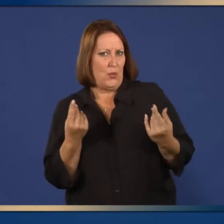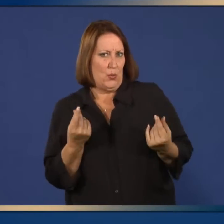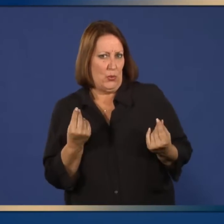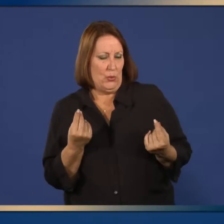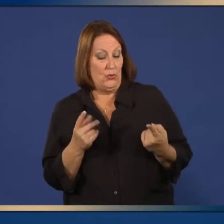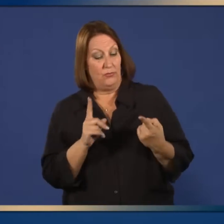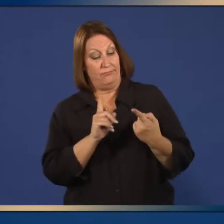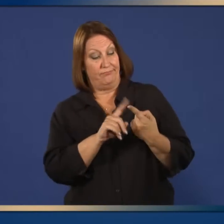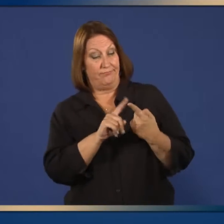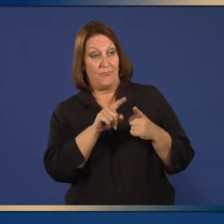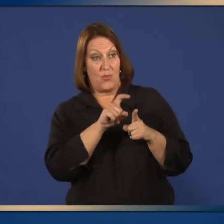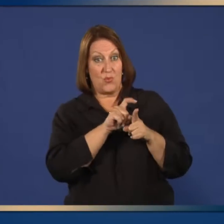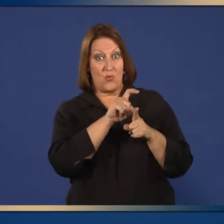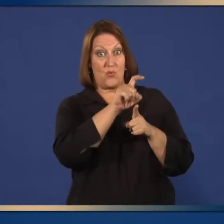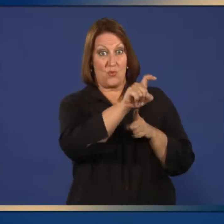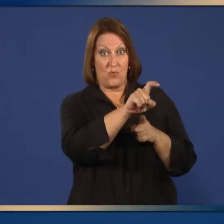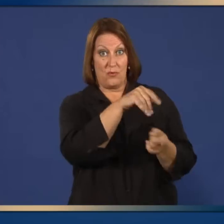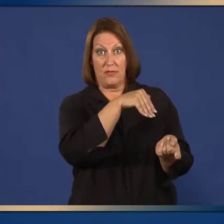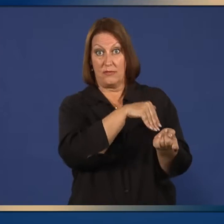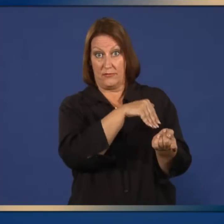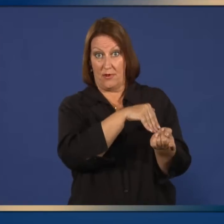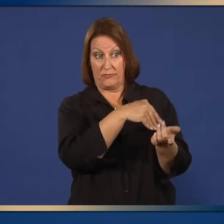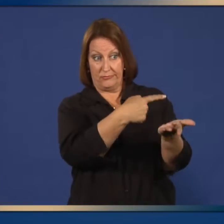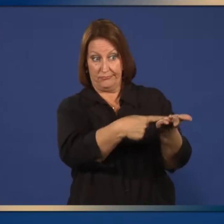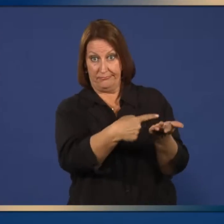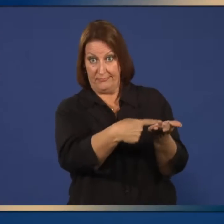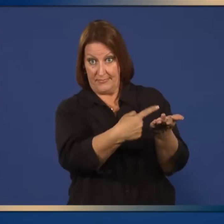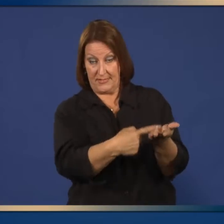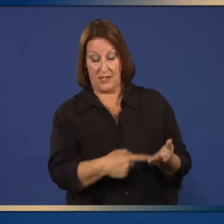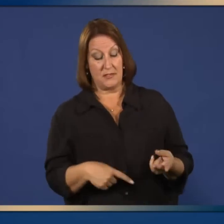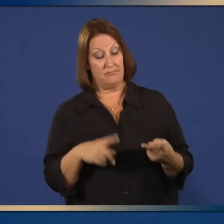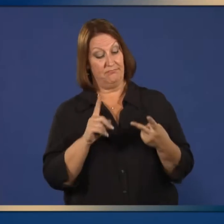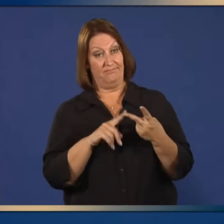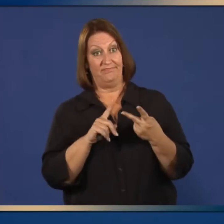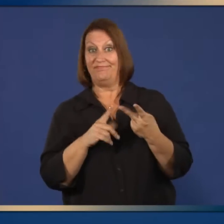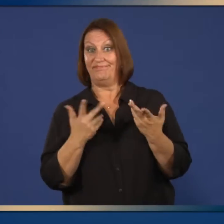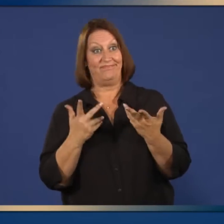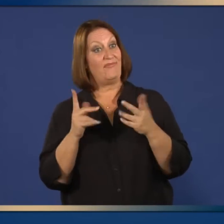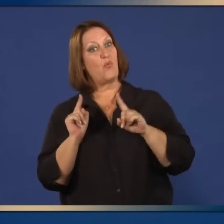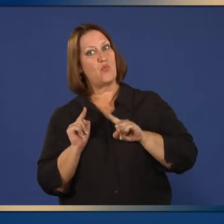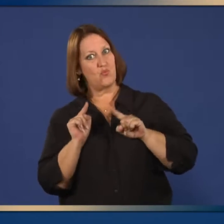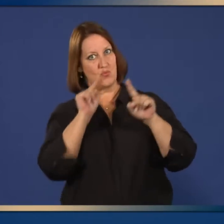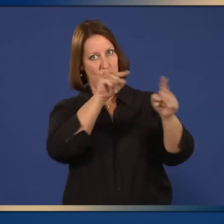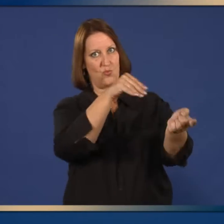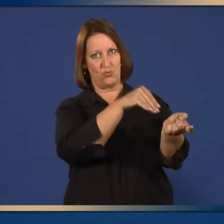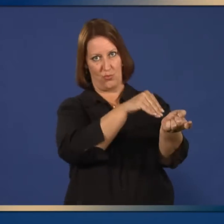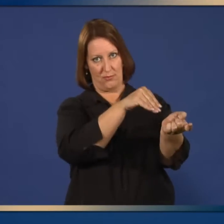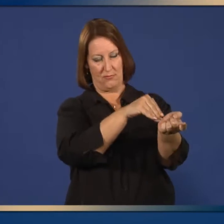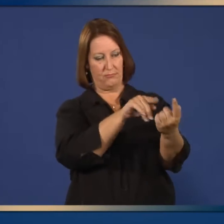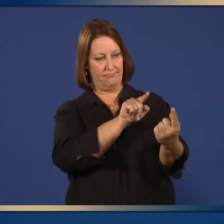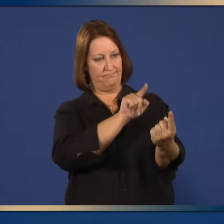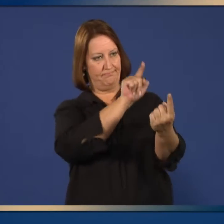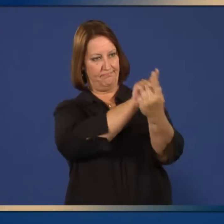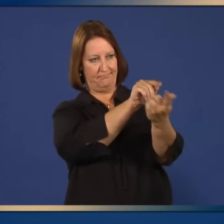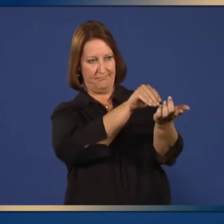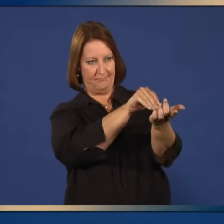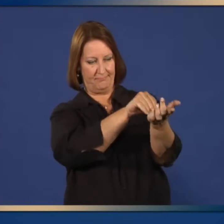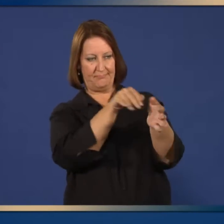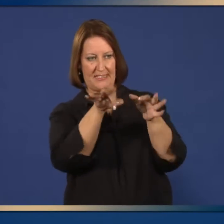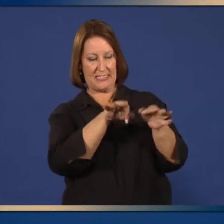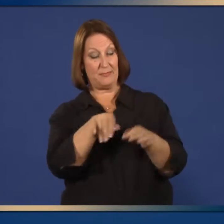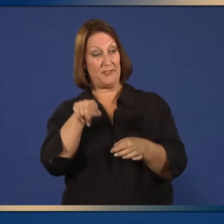What should I do? Call a doctor or get the person to a doctor right